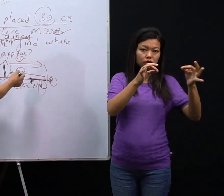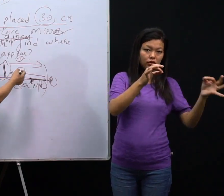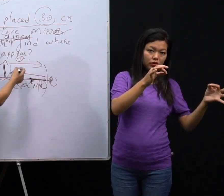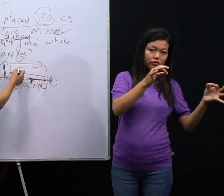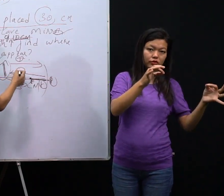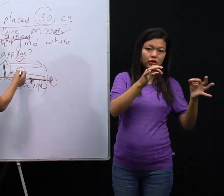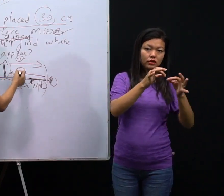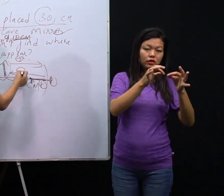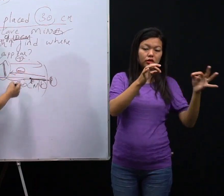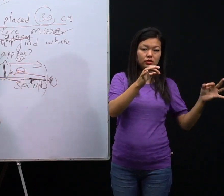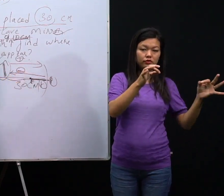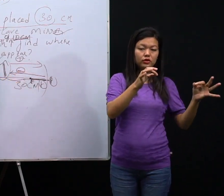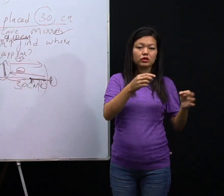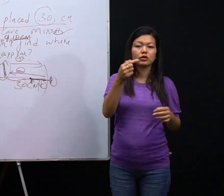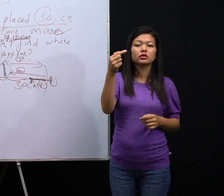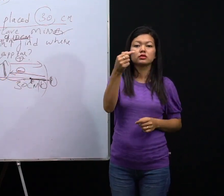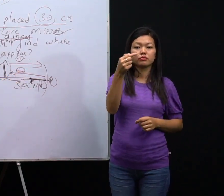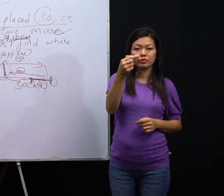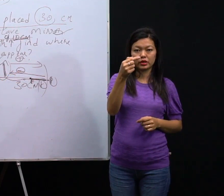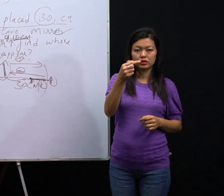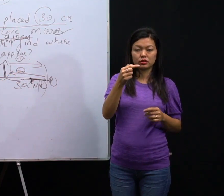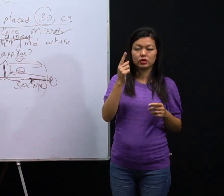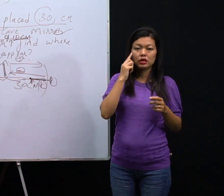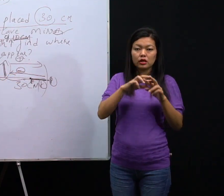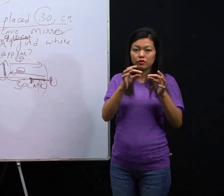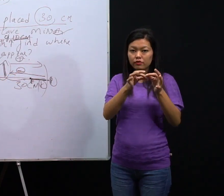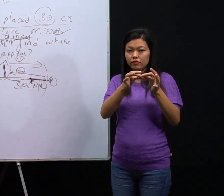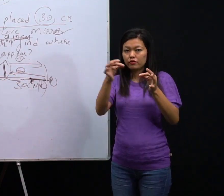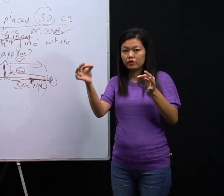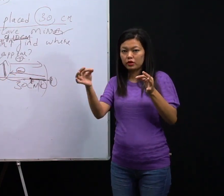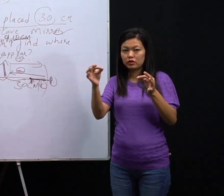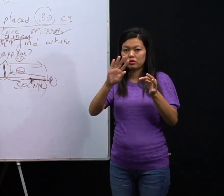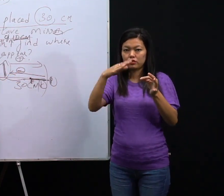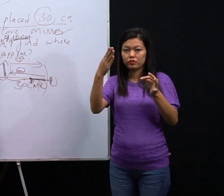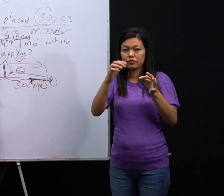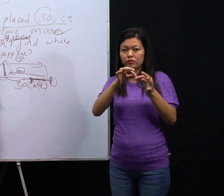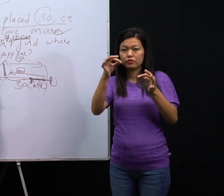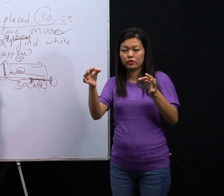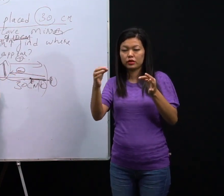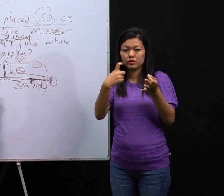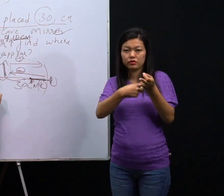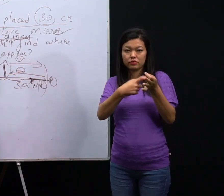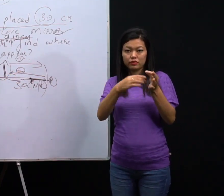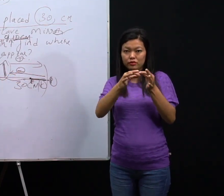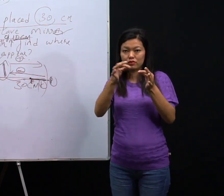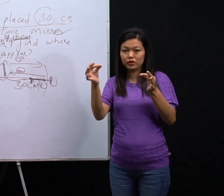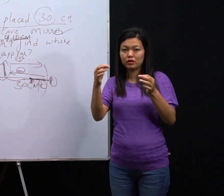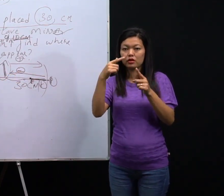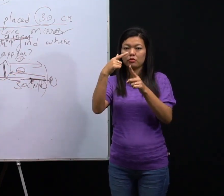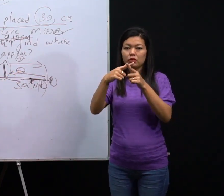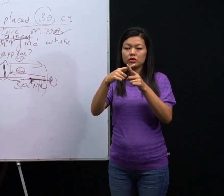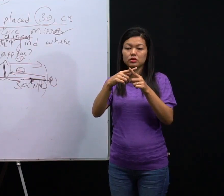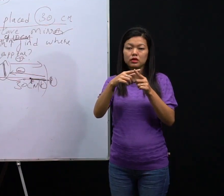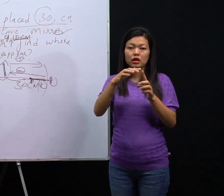So against the light means it is minus. So for F here, it will be minus 10 centimeter.